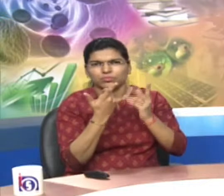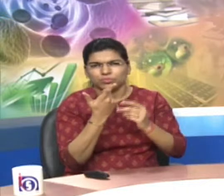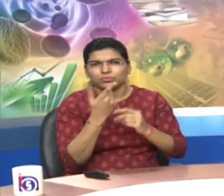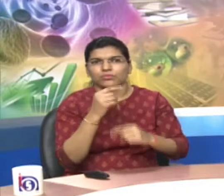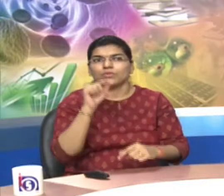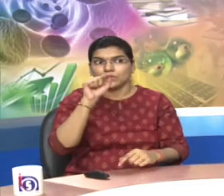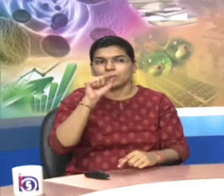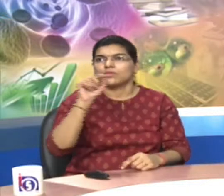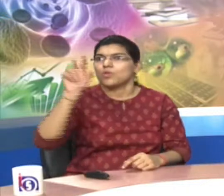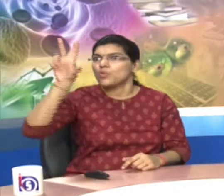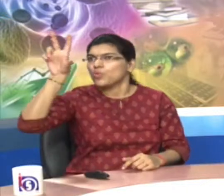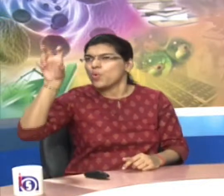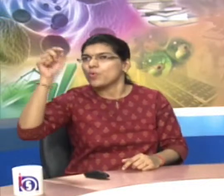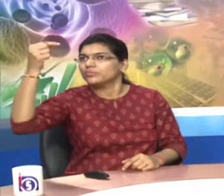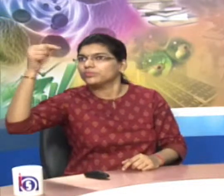data which you have made,